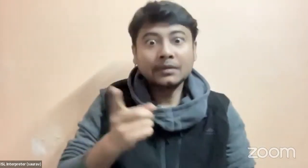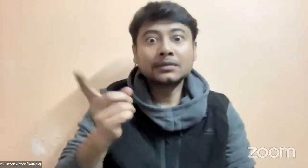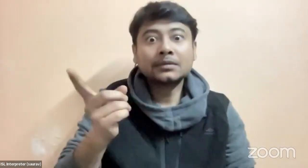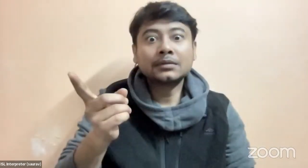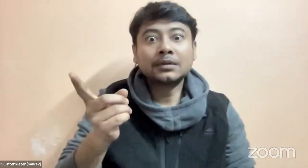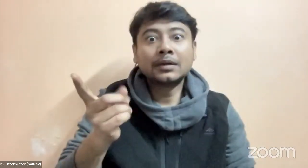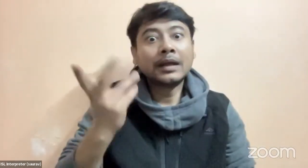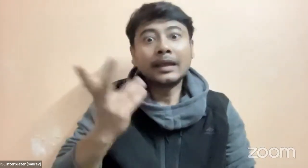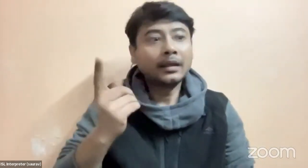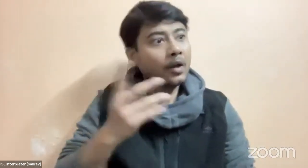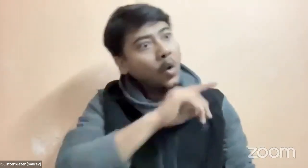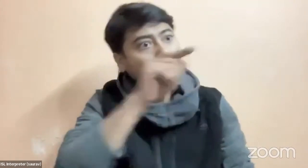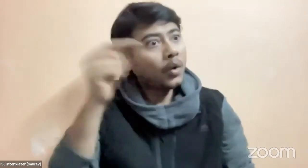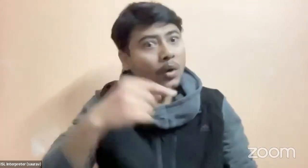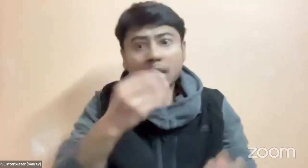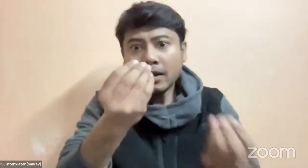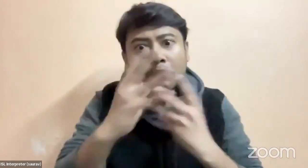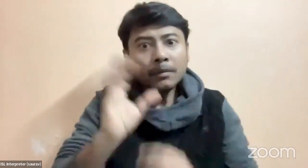Baba.